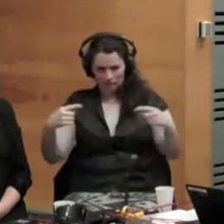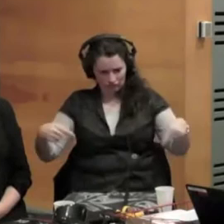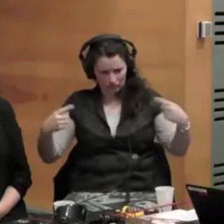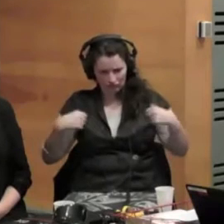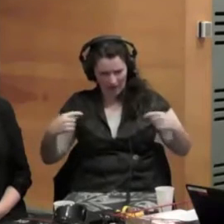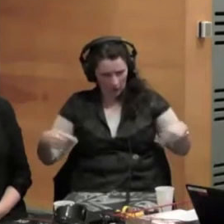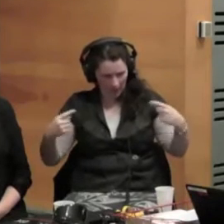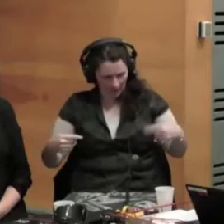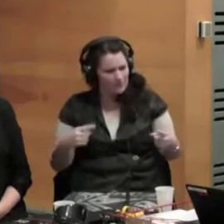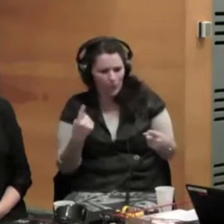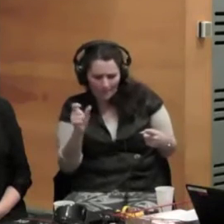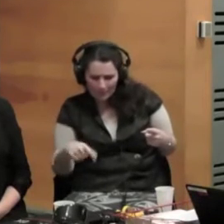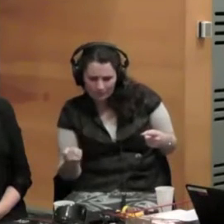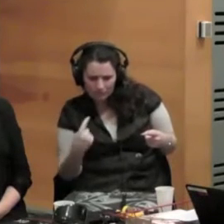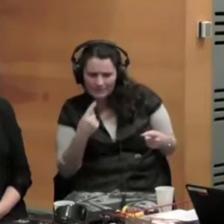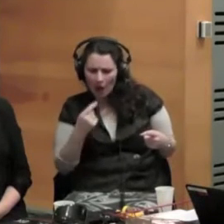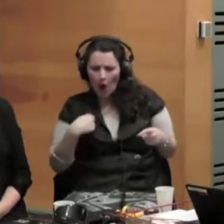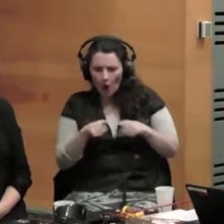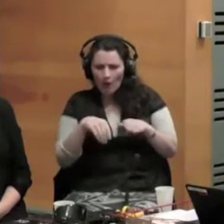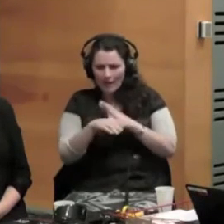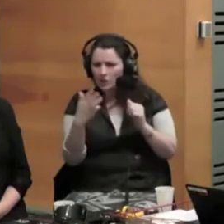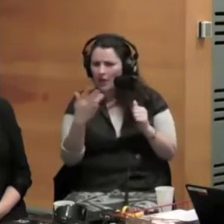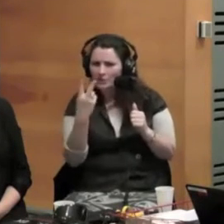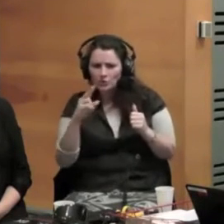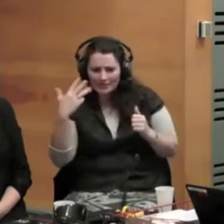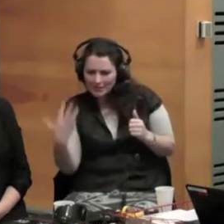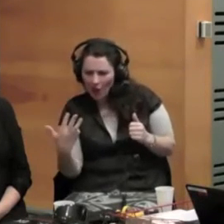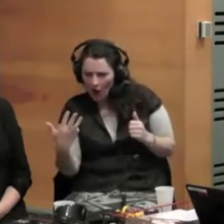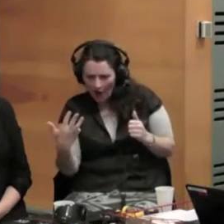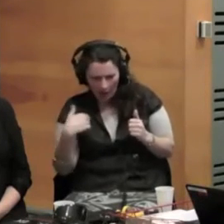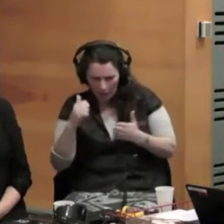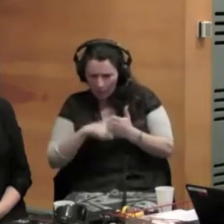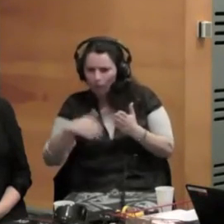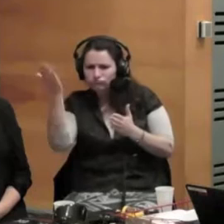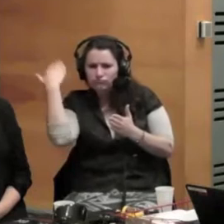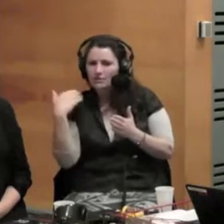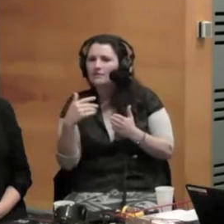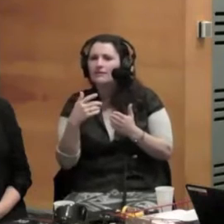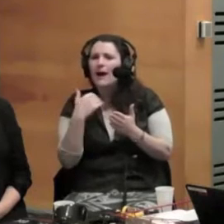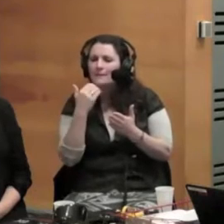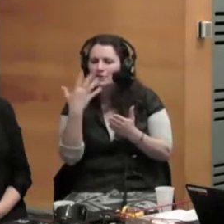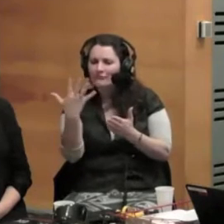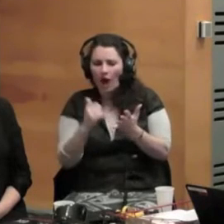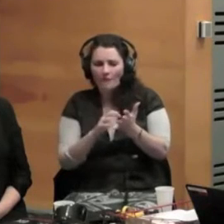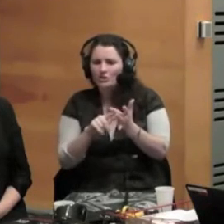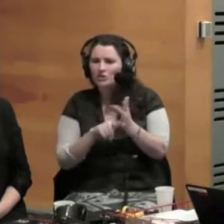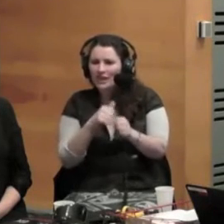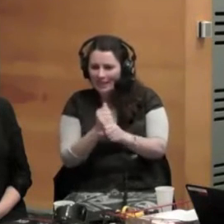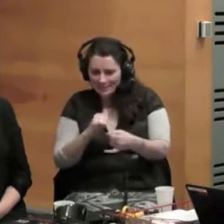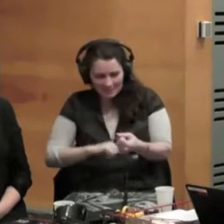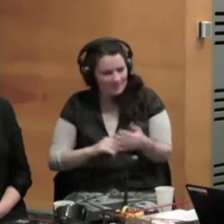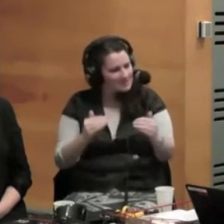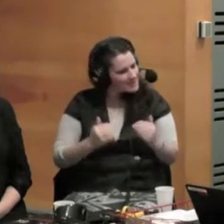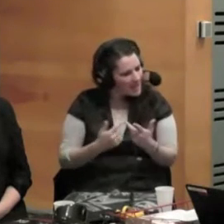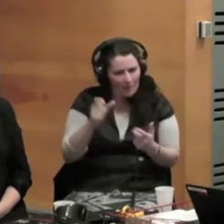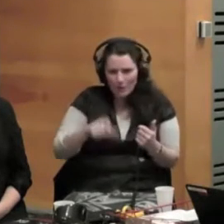1929 on a two-wheel solid tyre bike called a fairy cycle. Bert says that cost 5 shillings. I bought a pink bike from the second-hand place for my daughter,